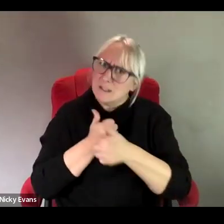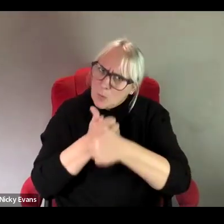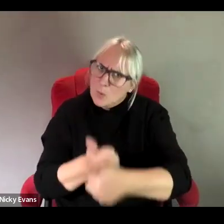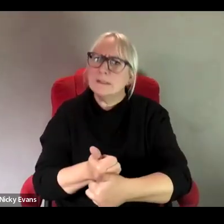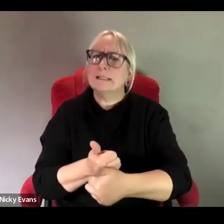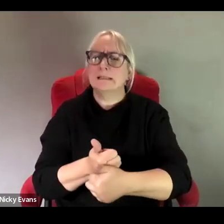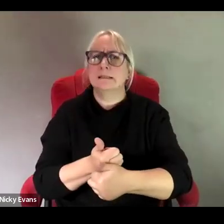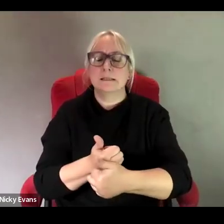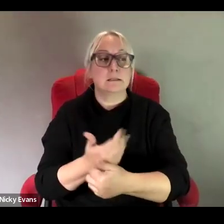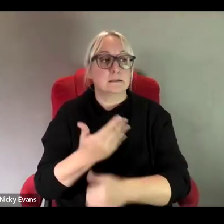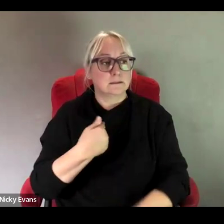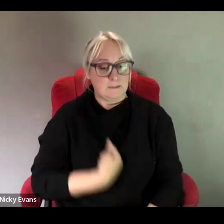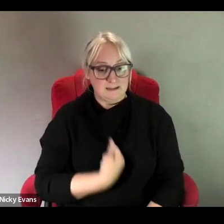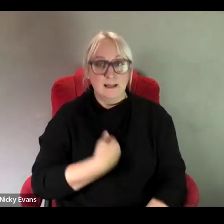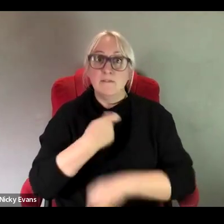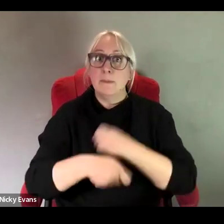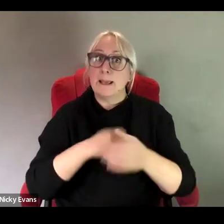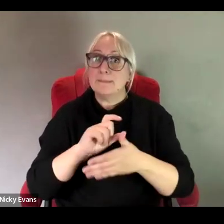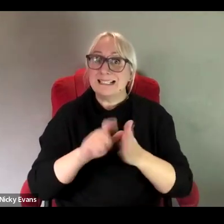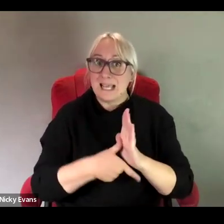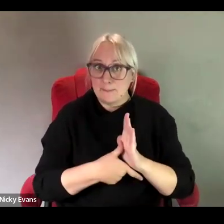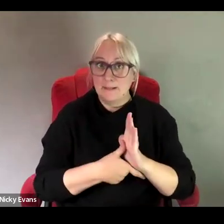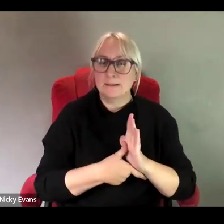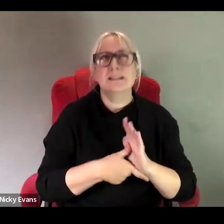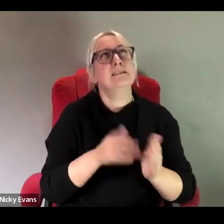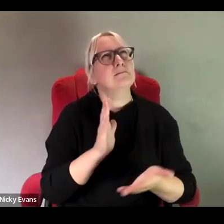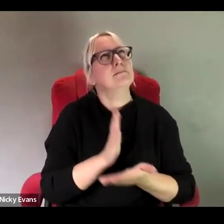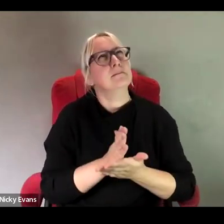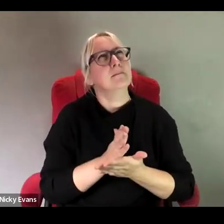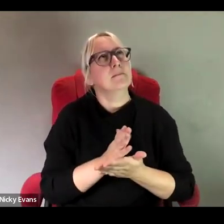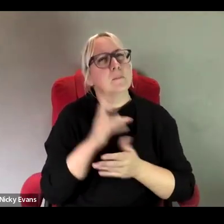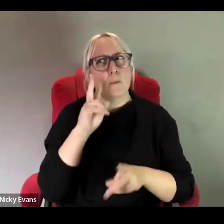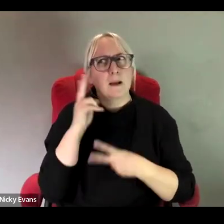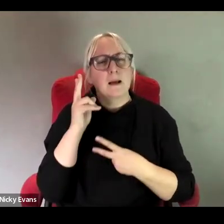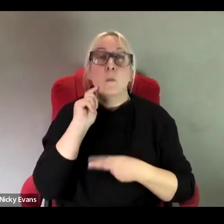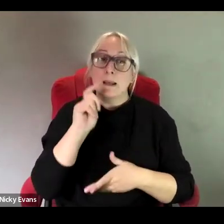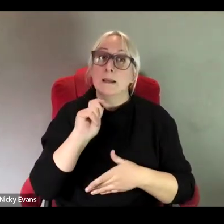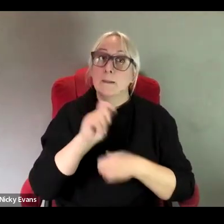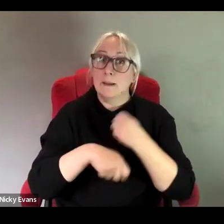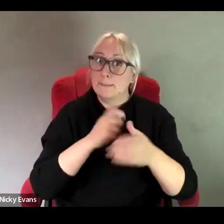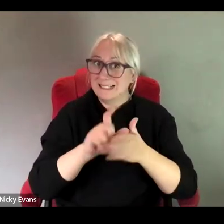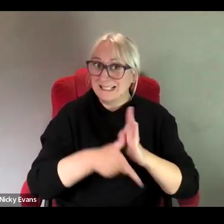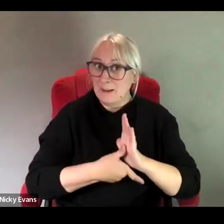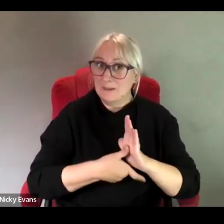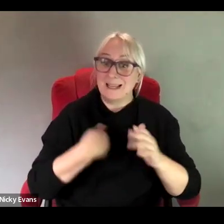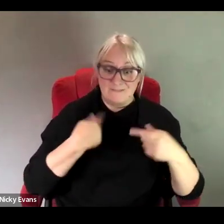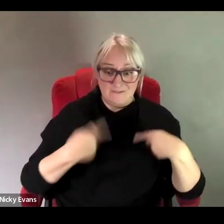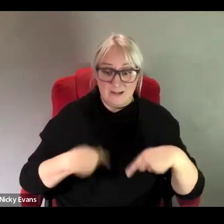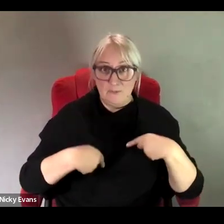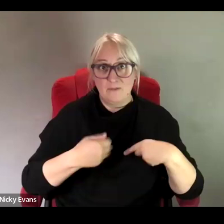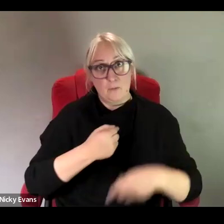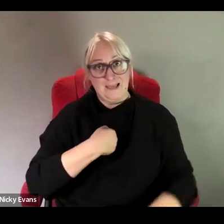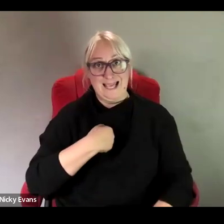even when I first became disabled, possibly especially when I first became disabled, if this had been available to me in those first 3